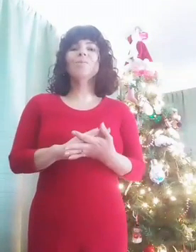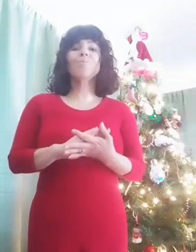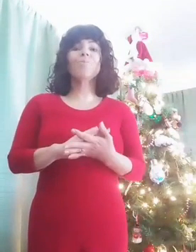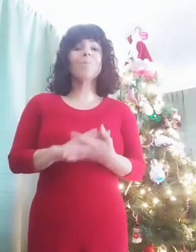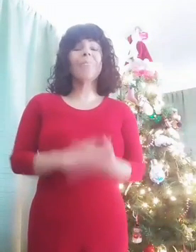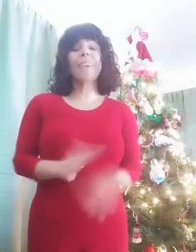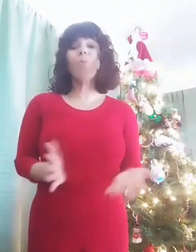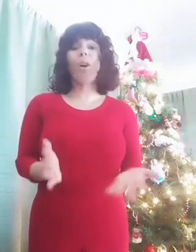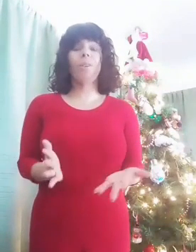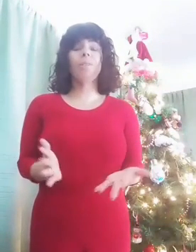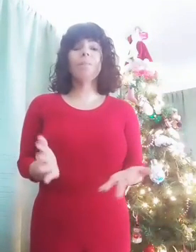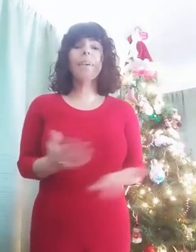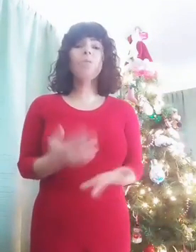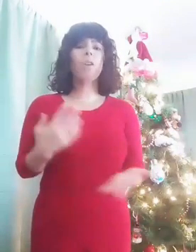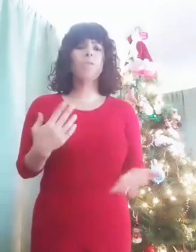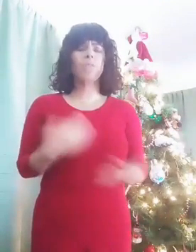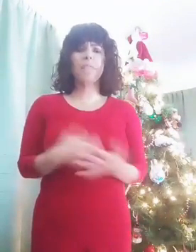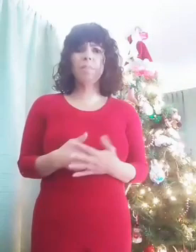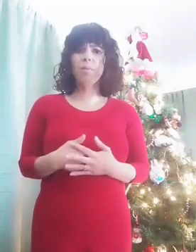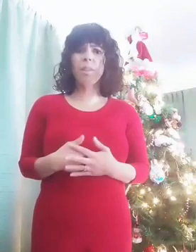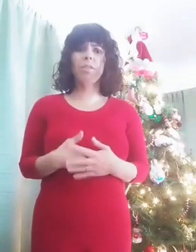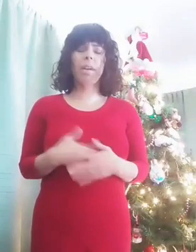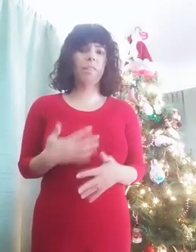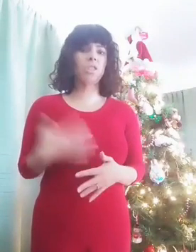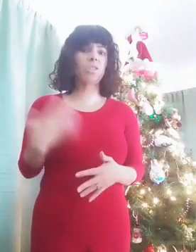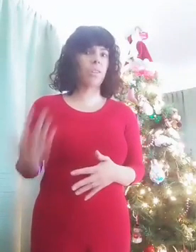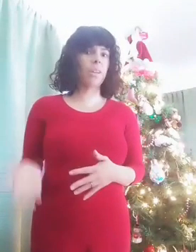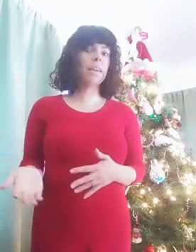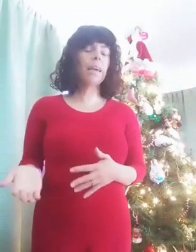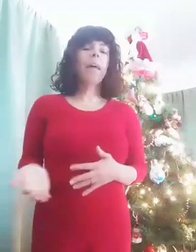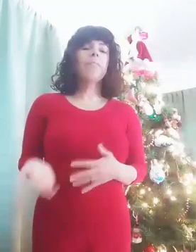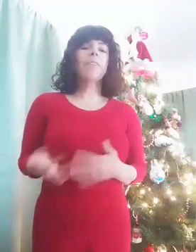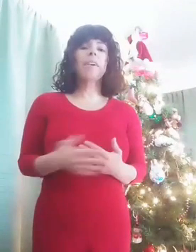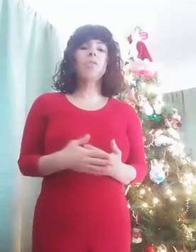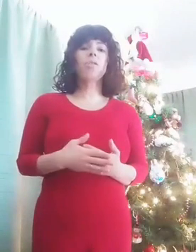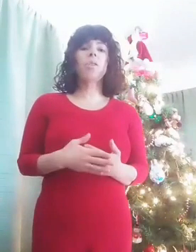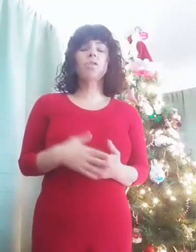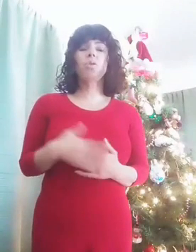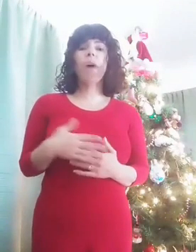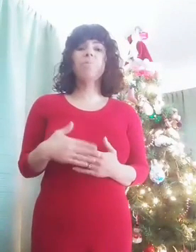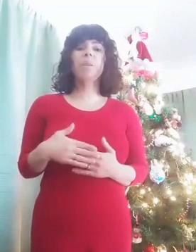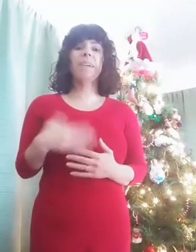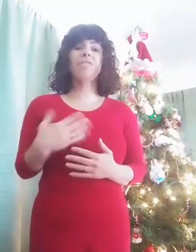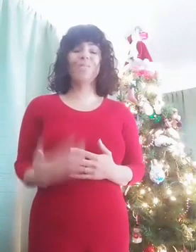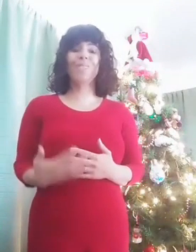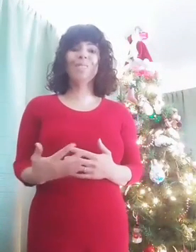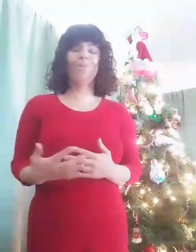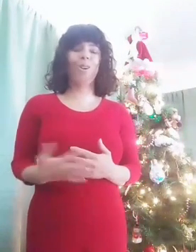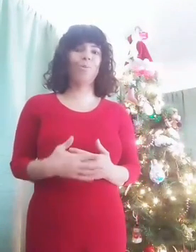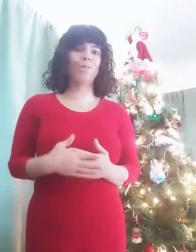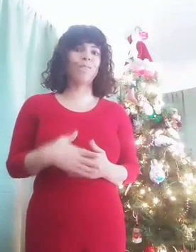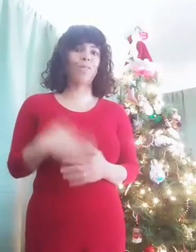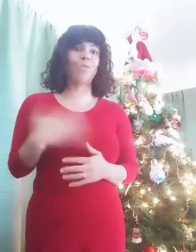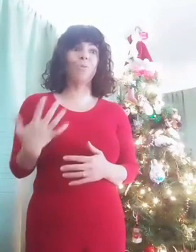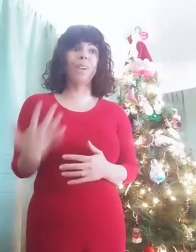thank you all thank you all for trusting me with your English learning thank you to those who have been my students for almost three